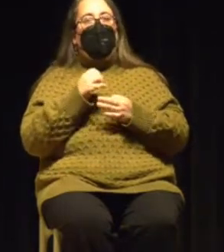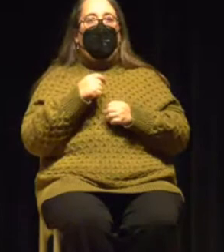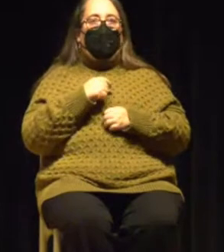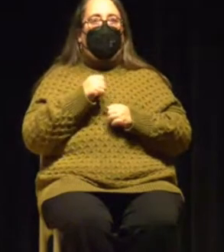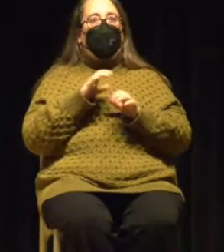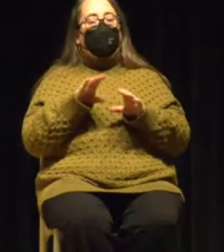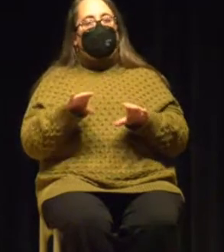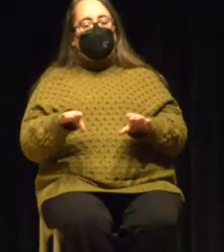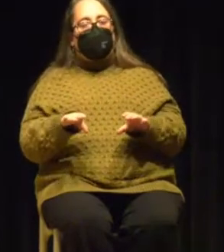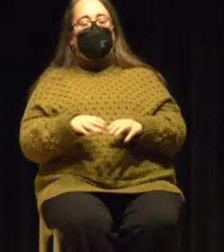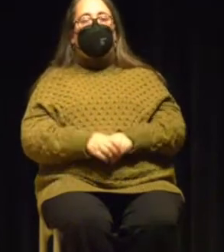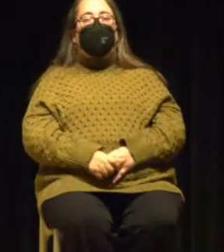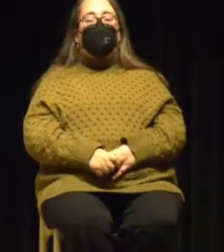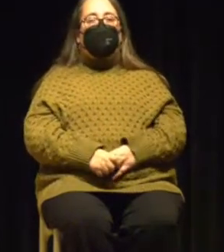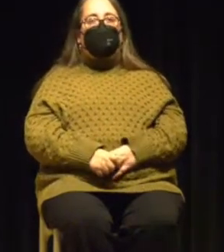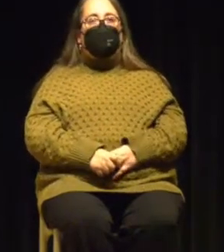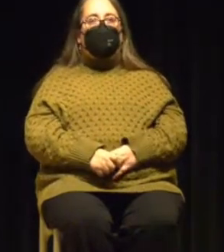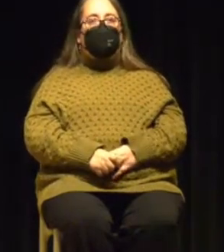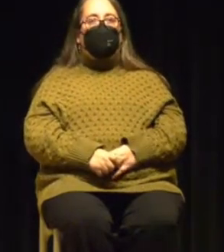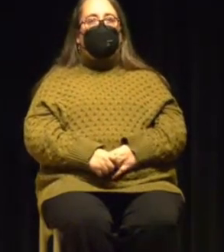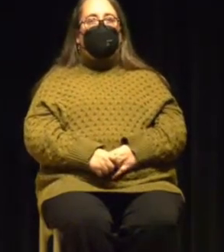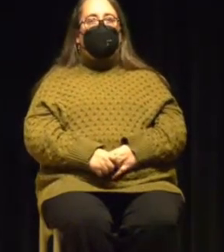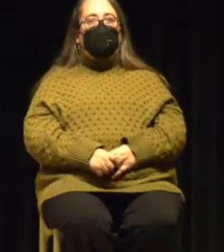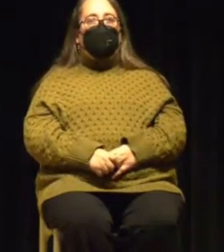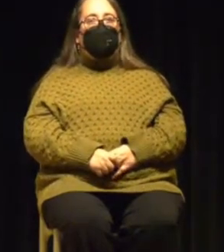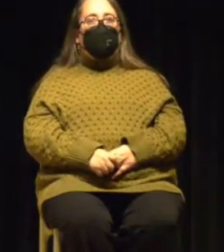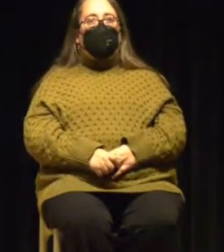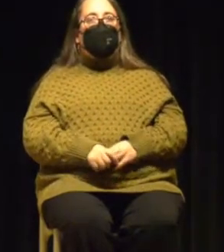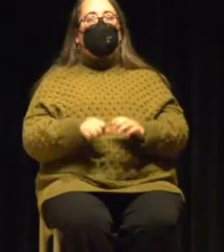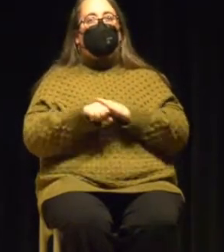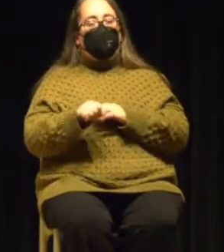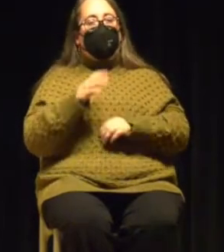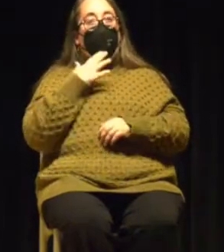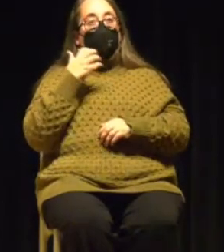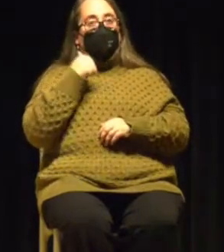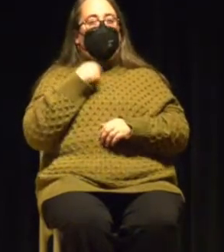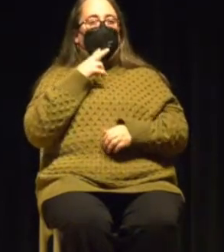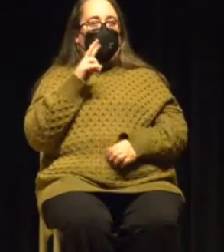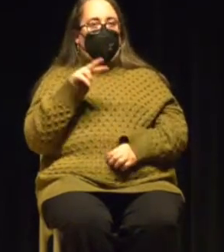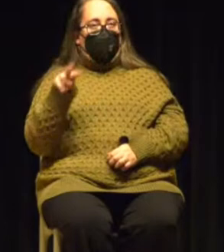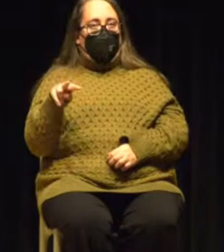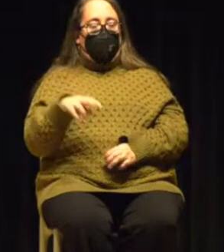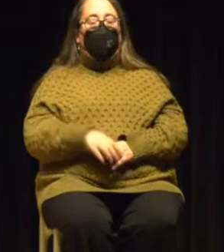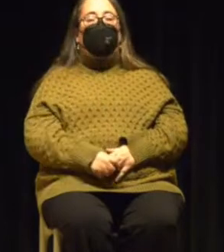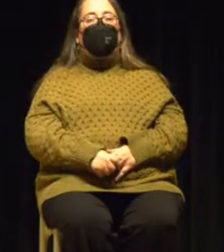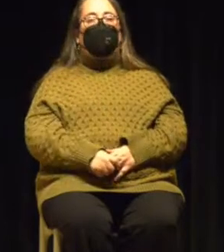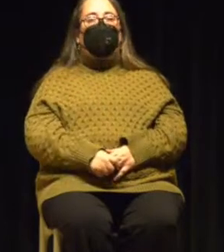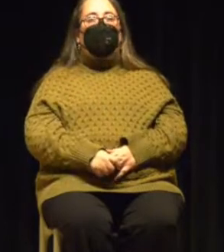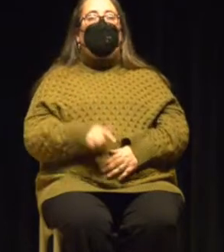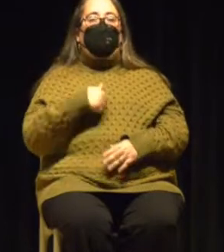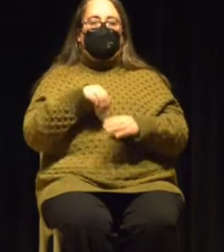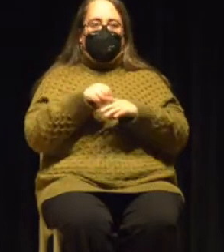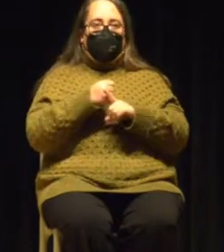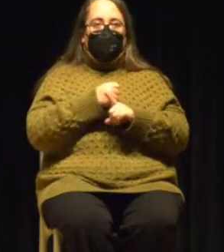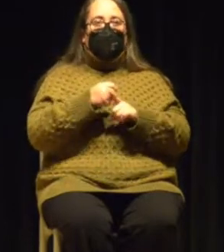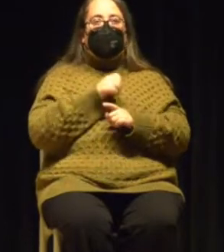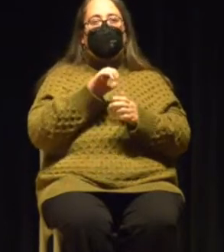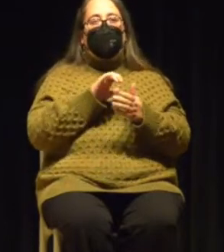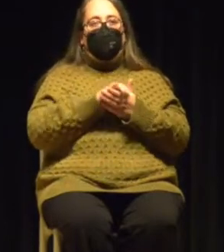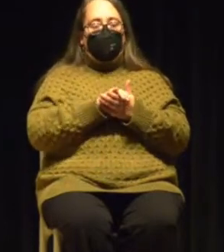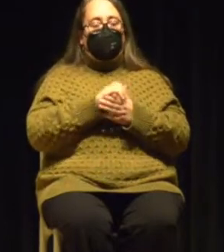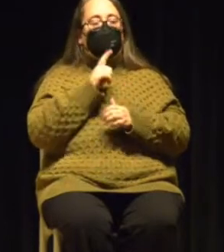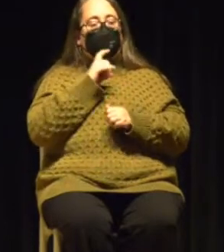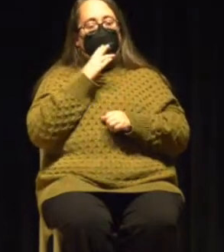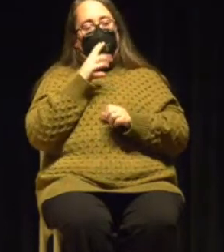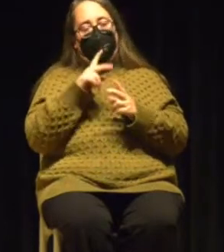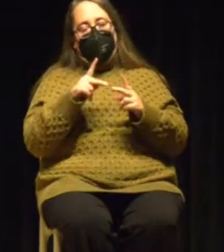my children through the writing the book. So when I had my eldest, I was 22, and that's when I was in an abusive marriage, and I was in a really bad